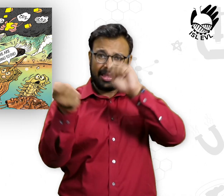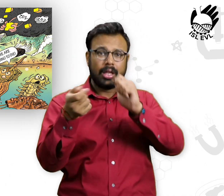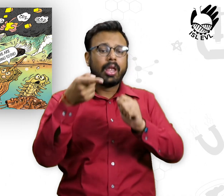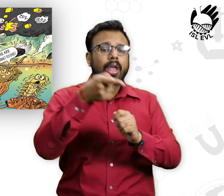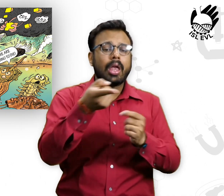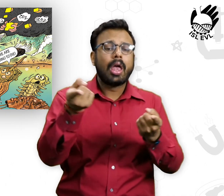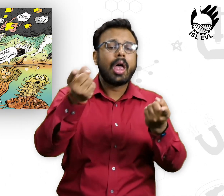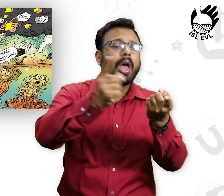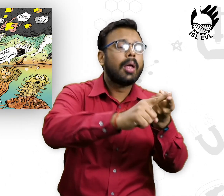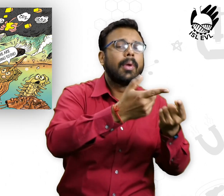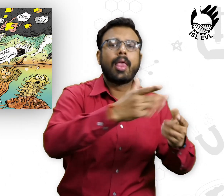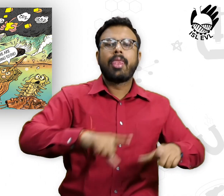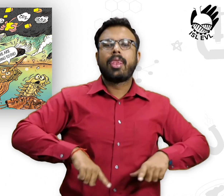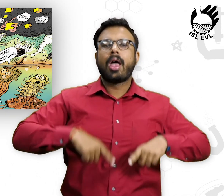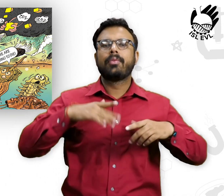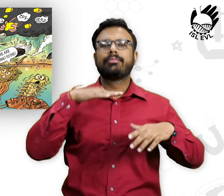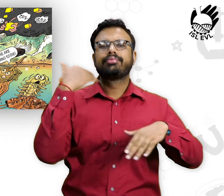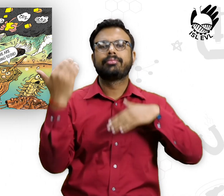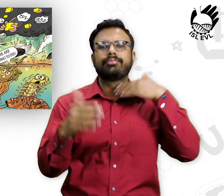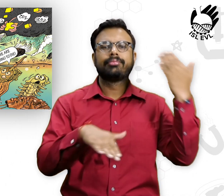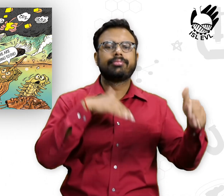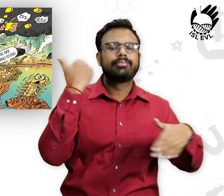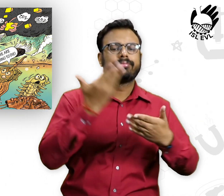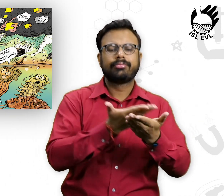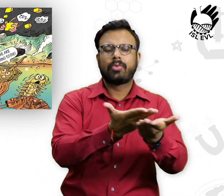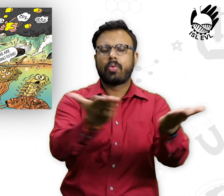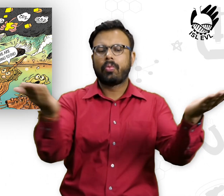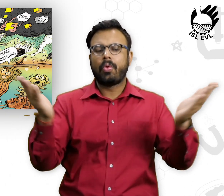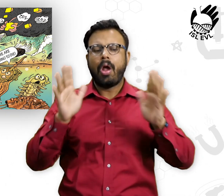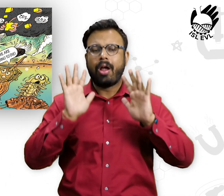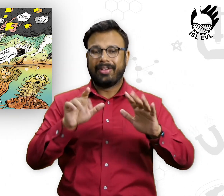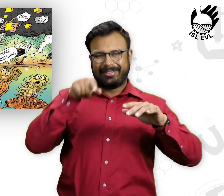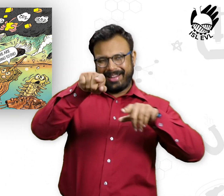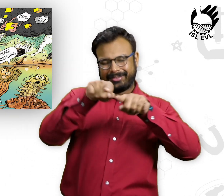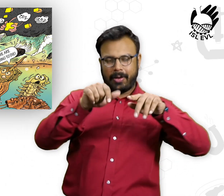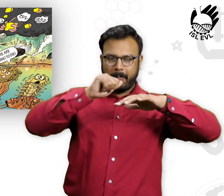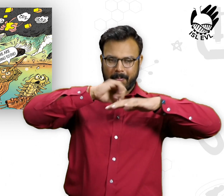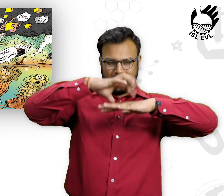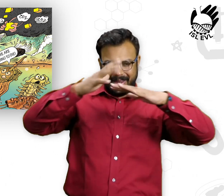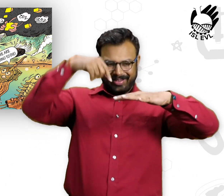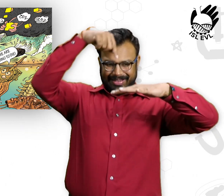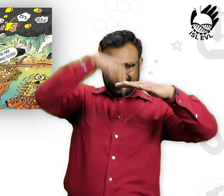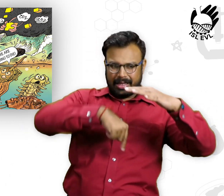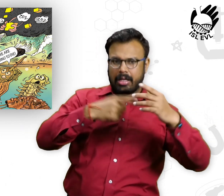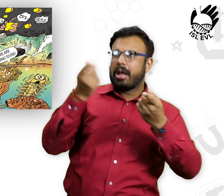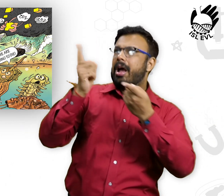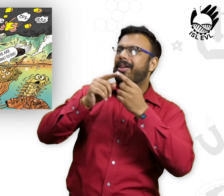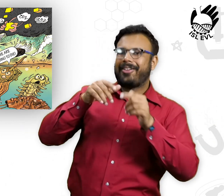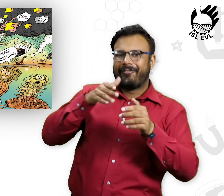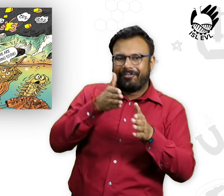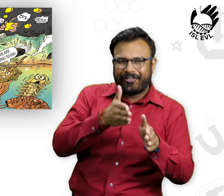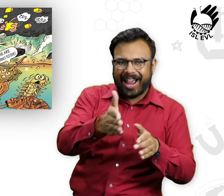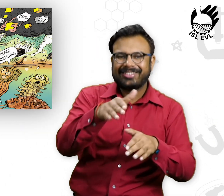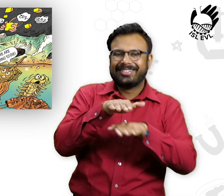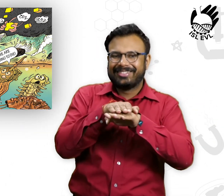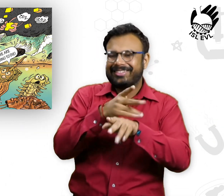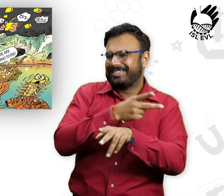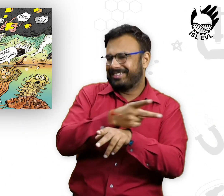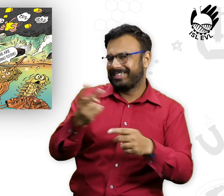lives. Imagine, as the global temperatures keep rising, so does the temperature of water in our